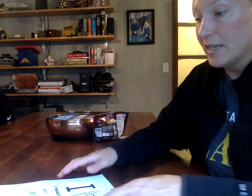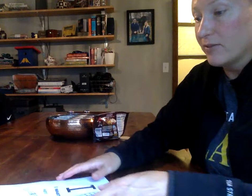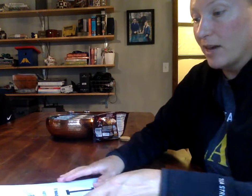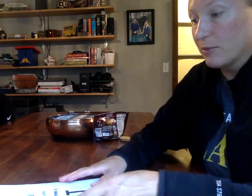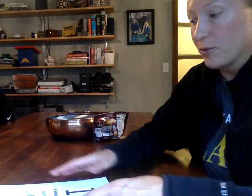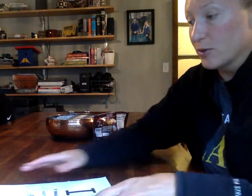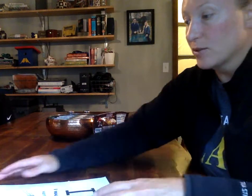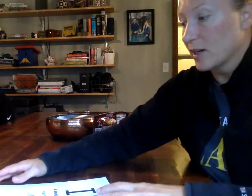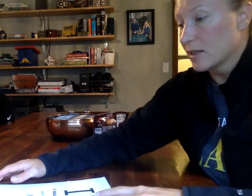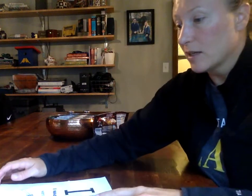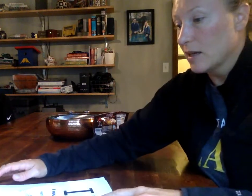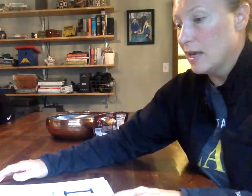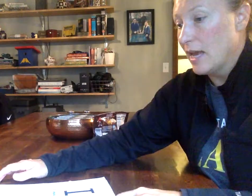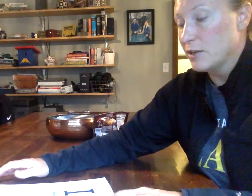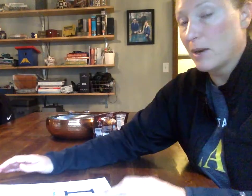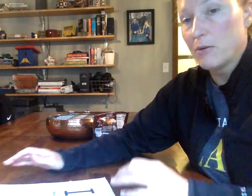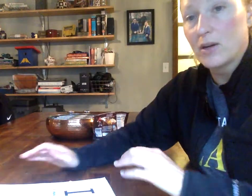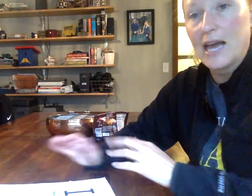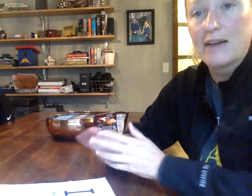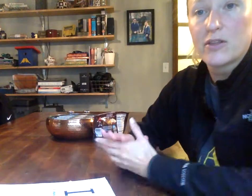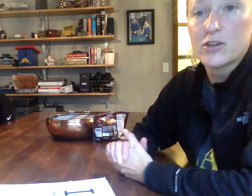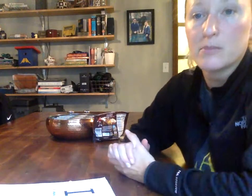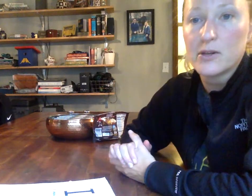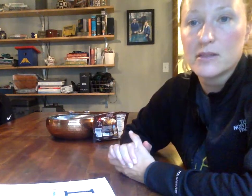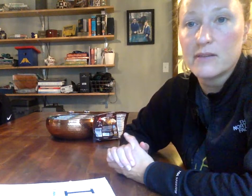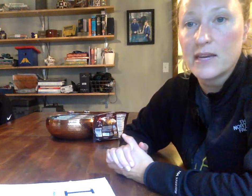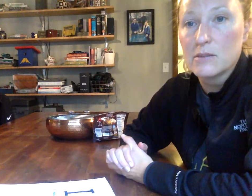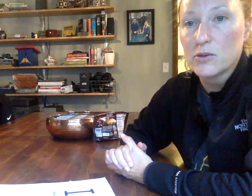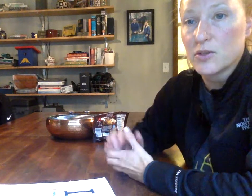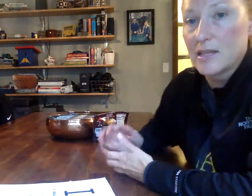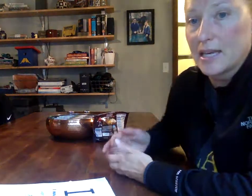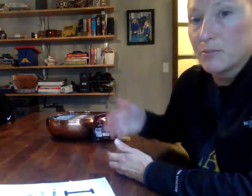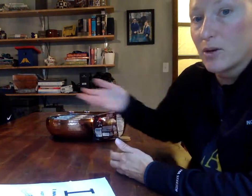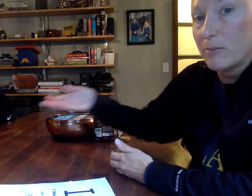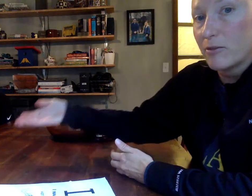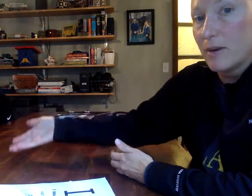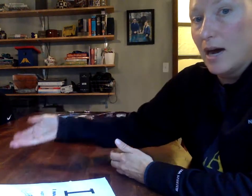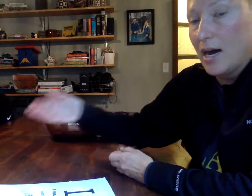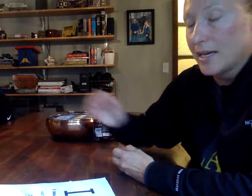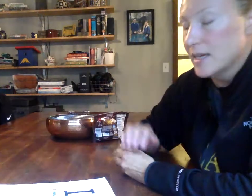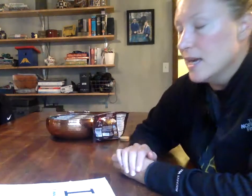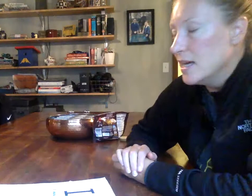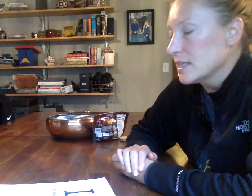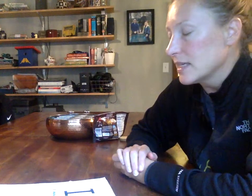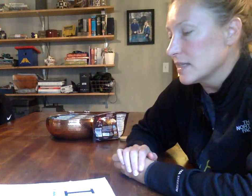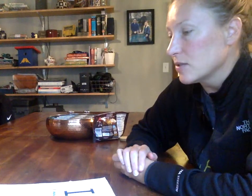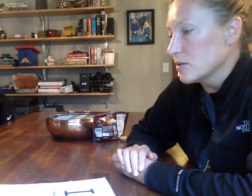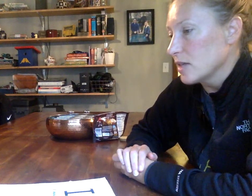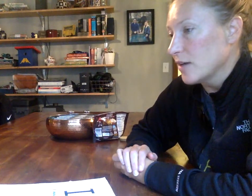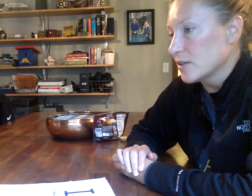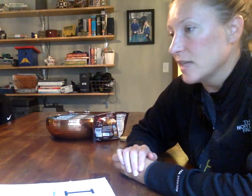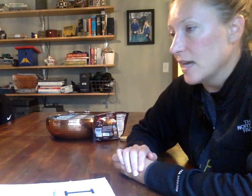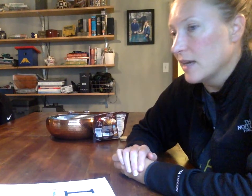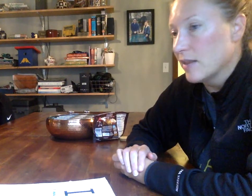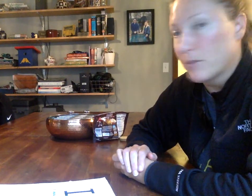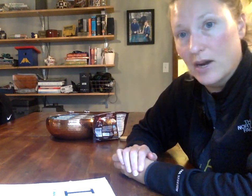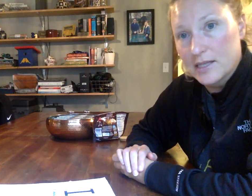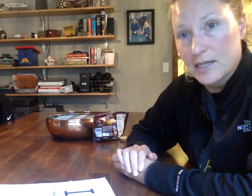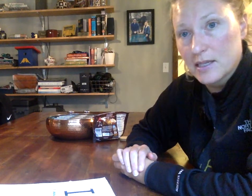identify before you start. And you might want to have a third person available so that they can prompt from behind to get the student to understand the process of,